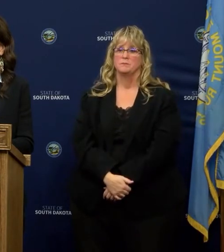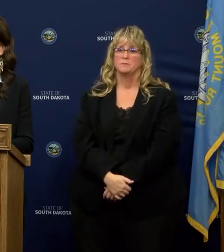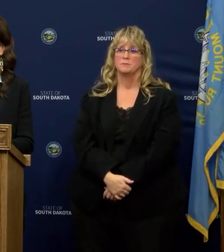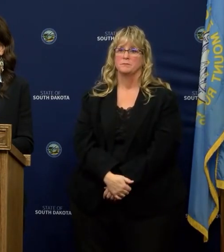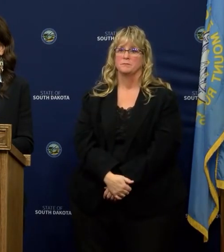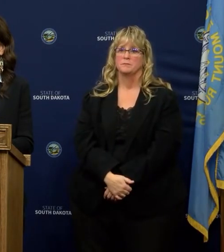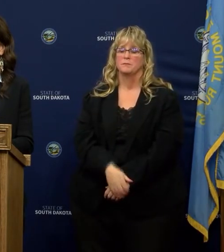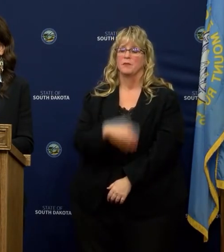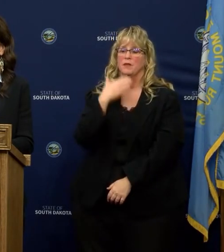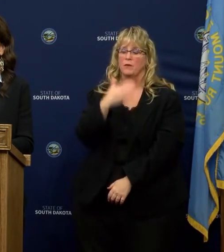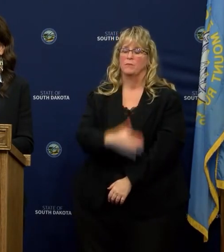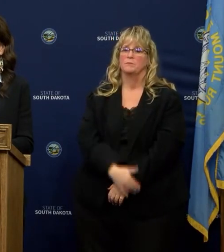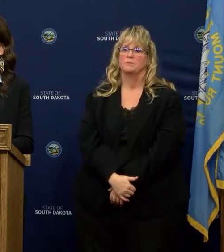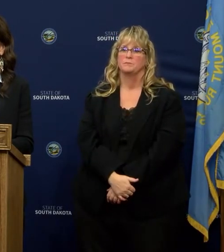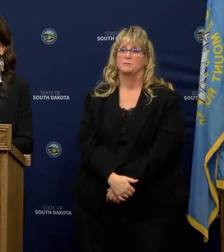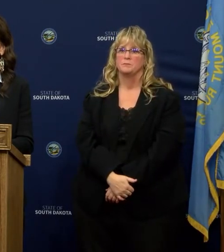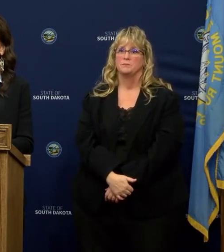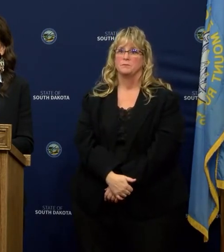Thank you.